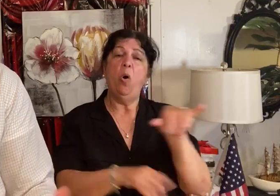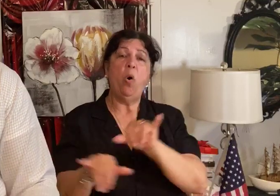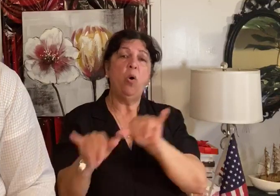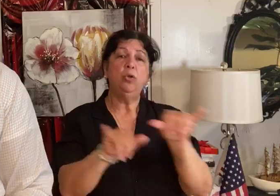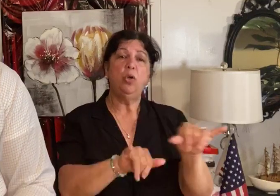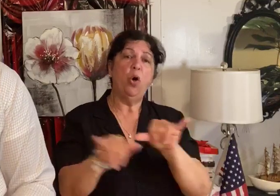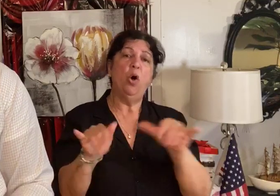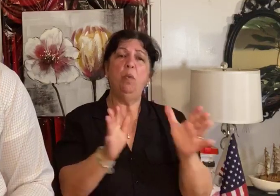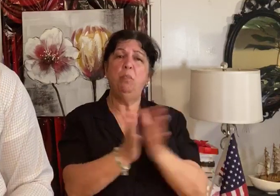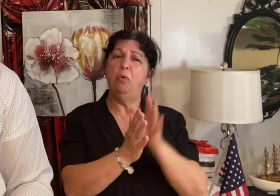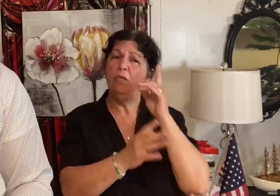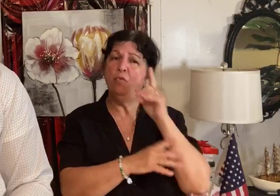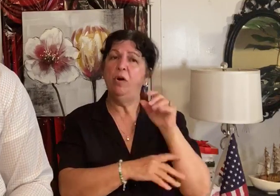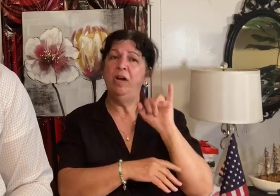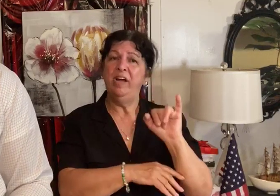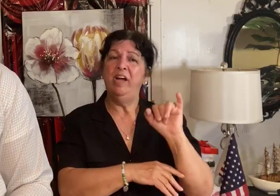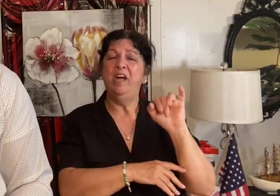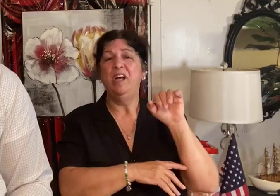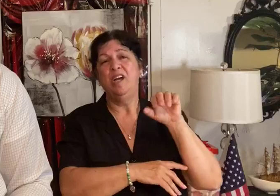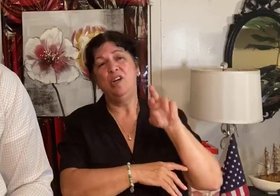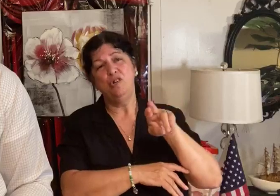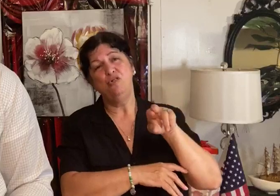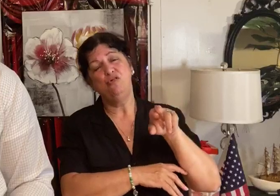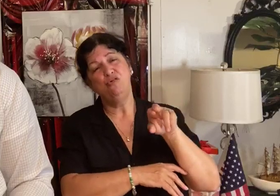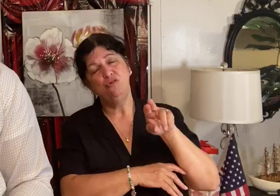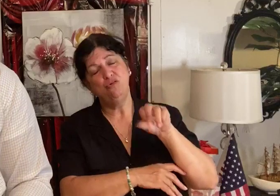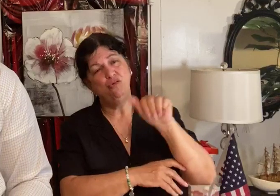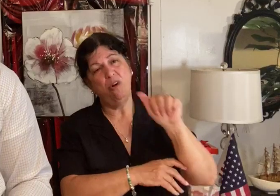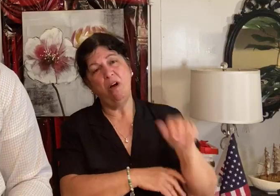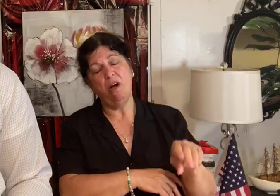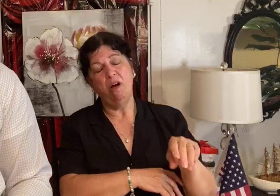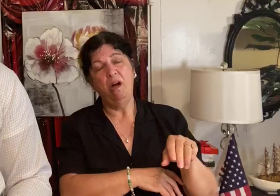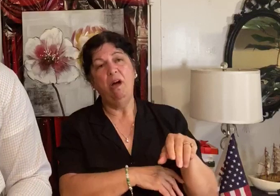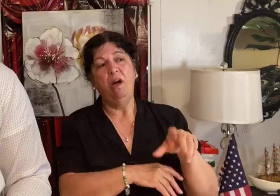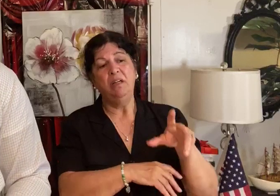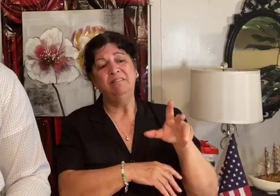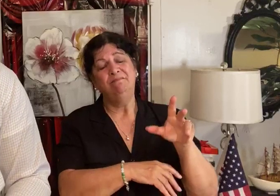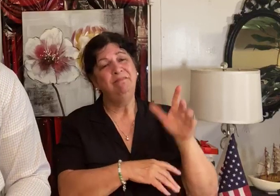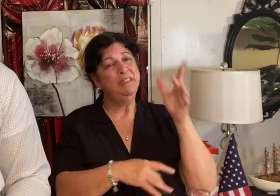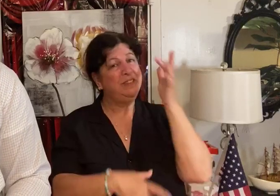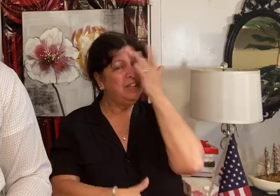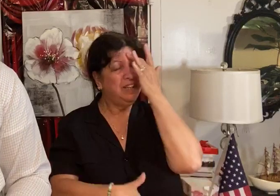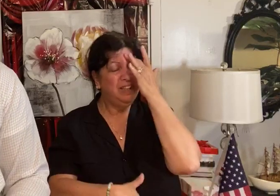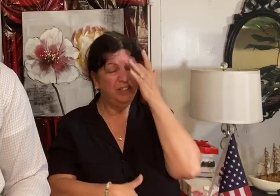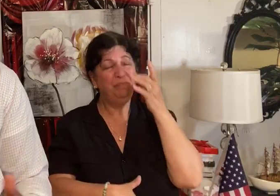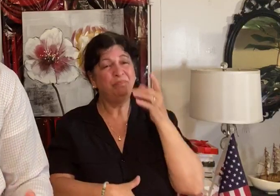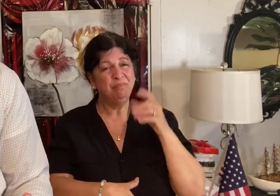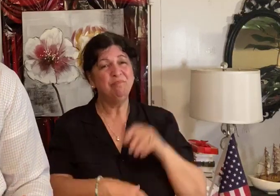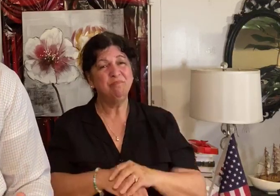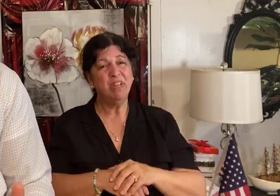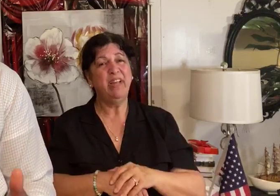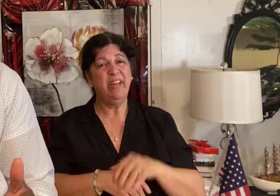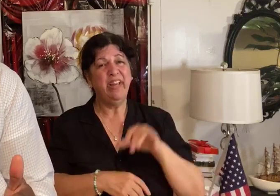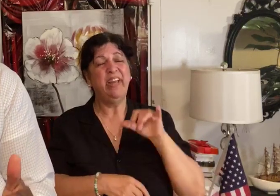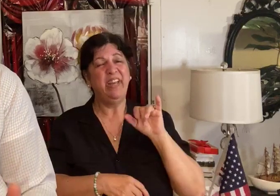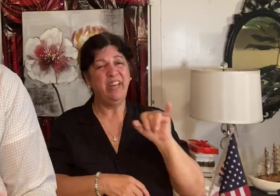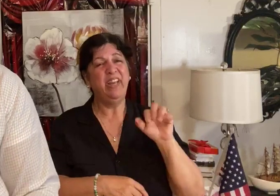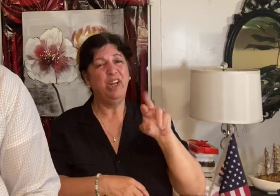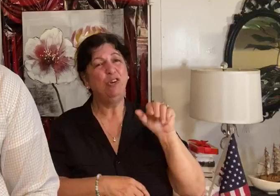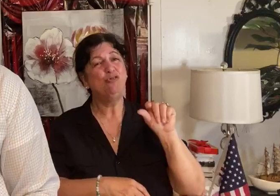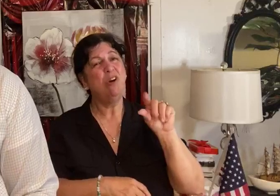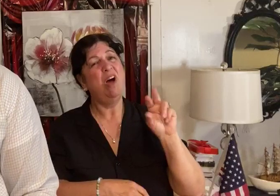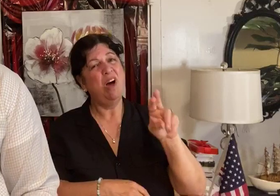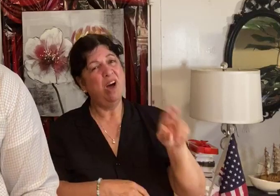Harrigan. She's been dealing with some health issues, and she would be very, very appreciative of